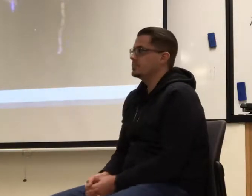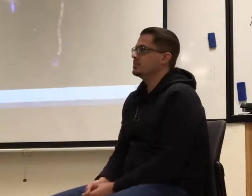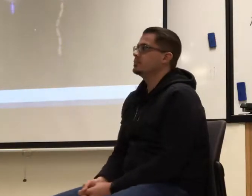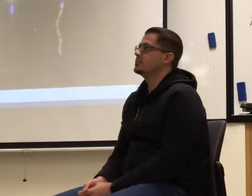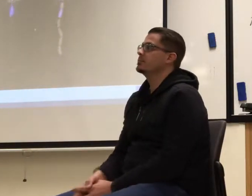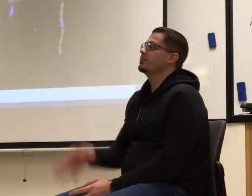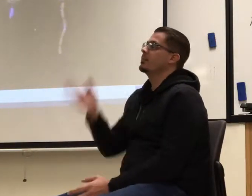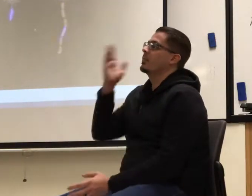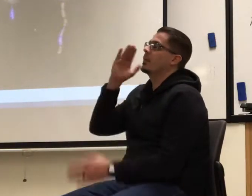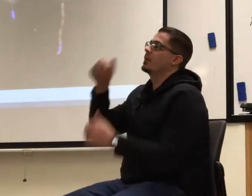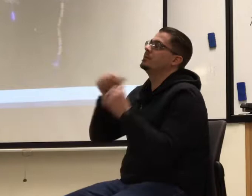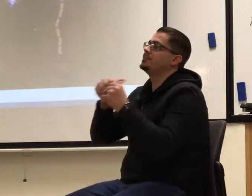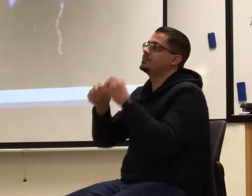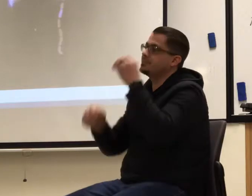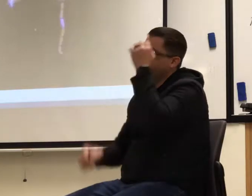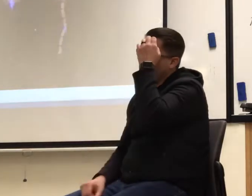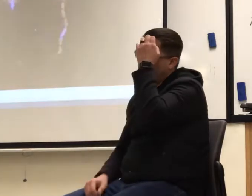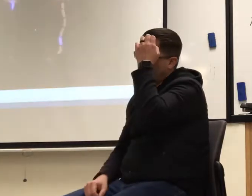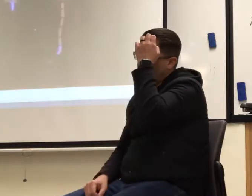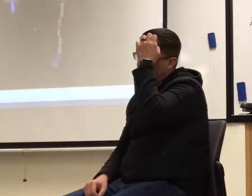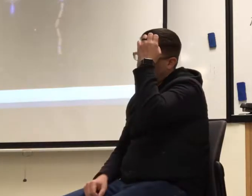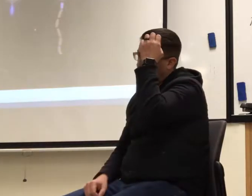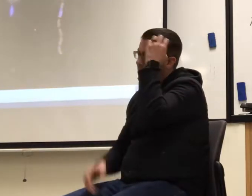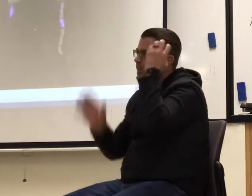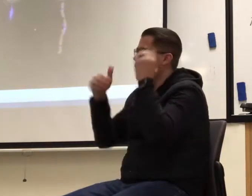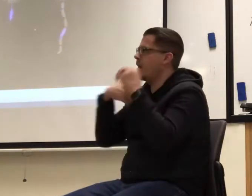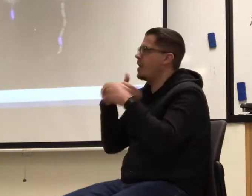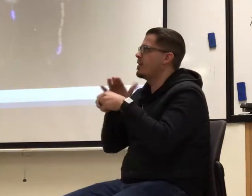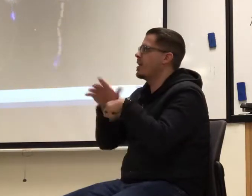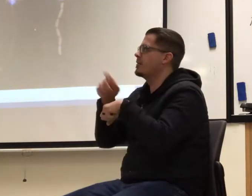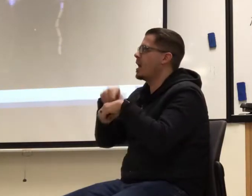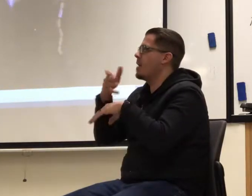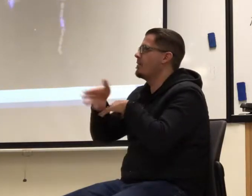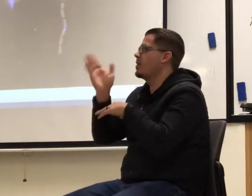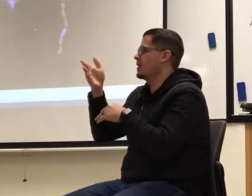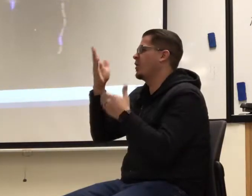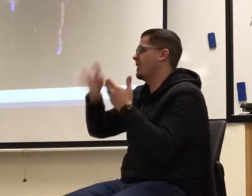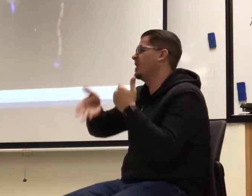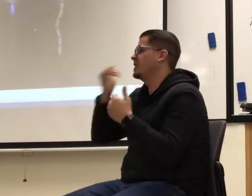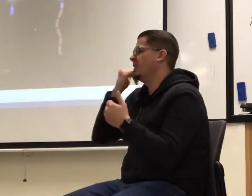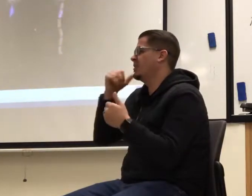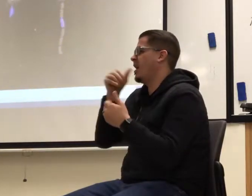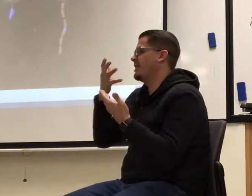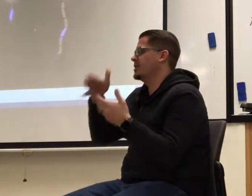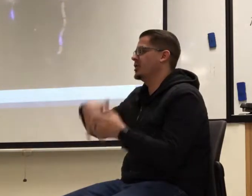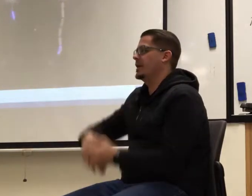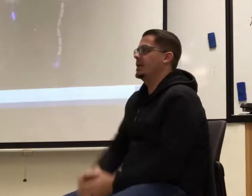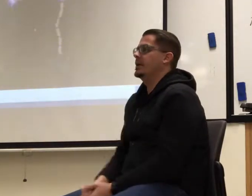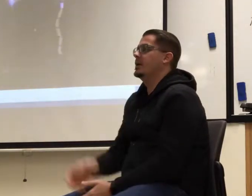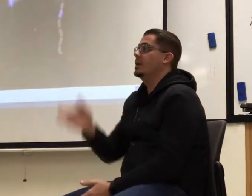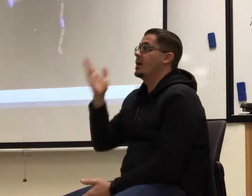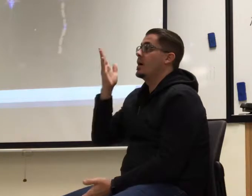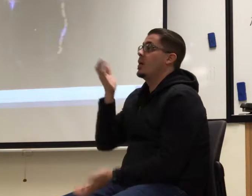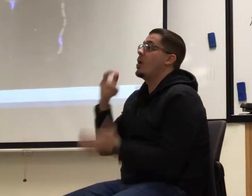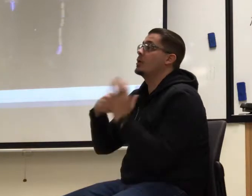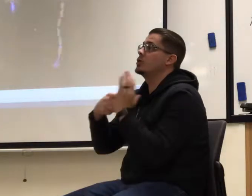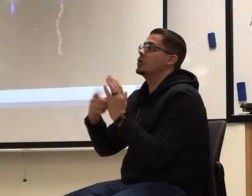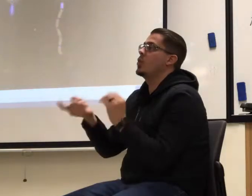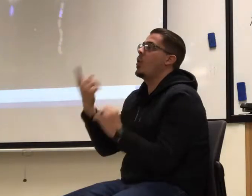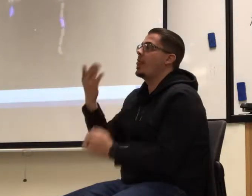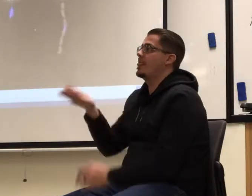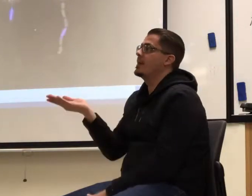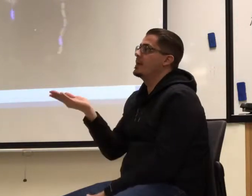All right, let's continue on. If you're still working on that, I'll give you time after the lecture to finish. But I wanted to show you one of the things